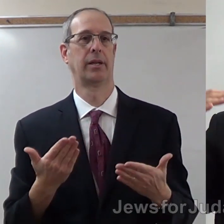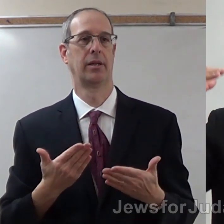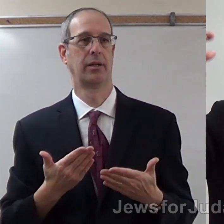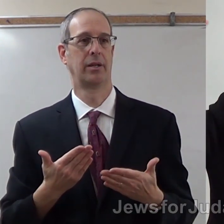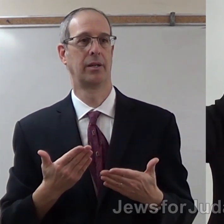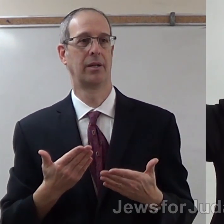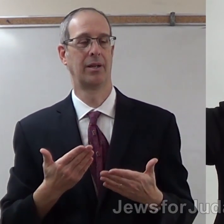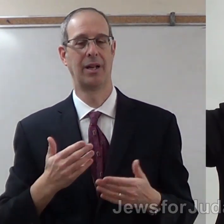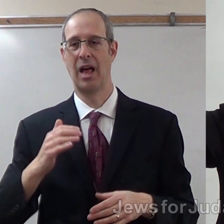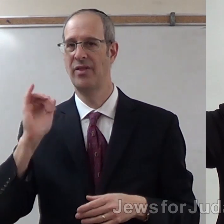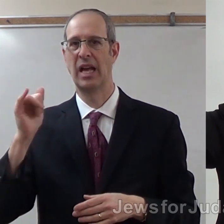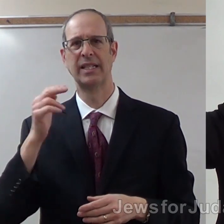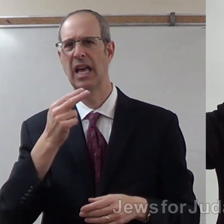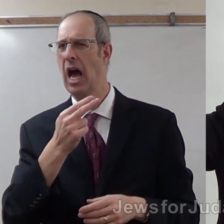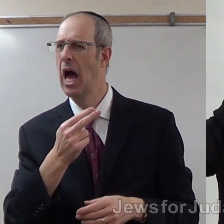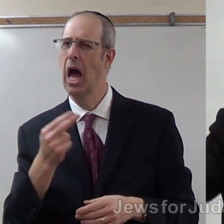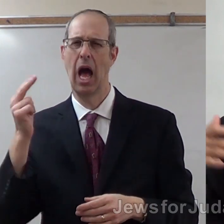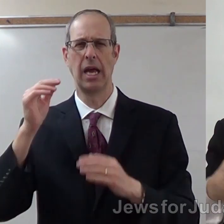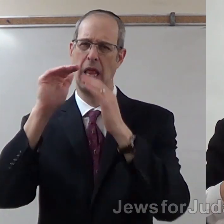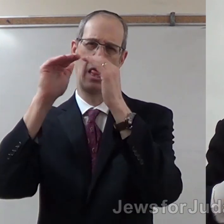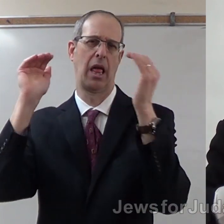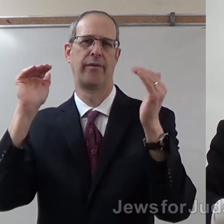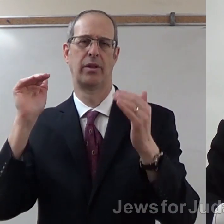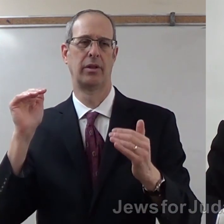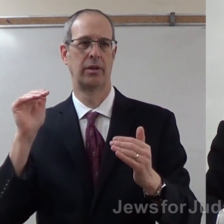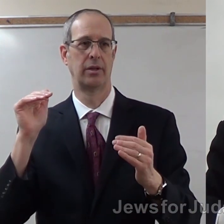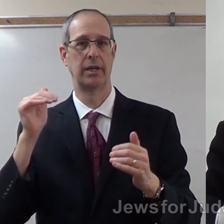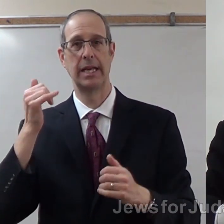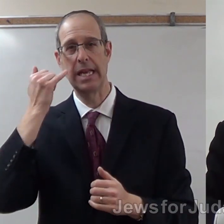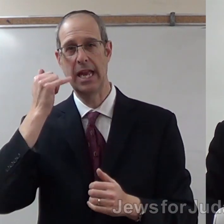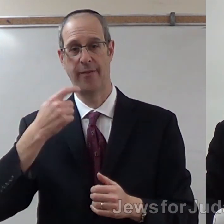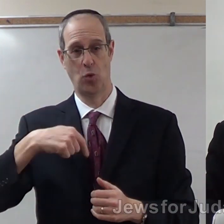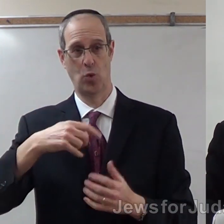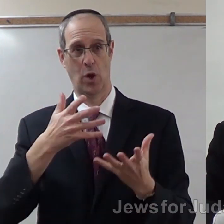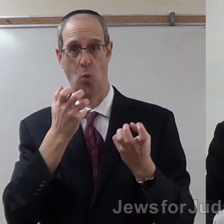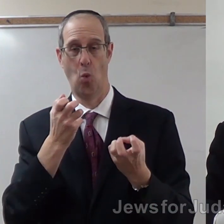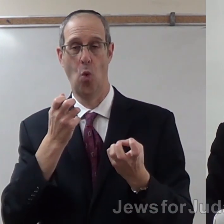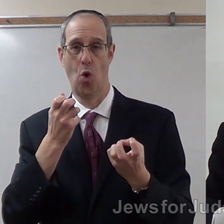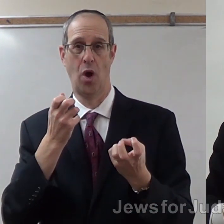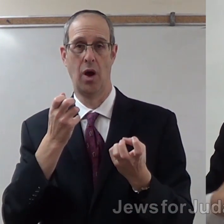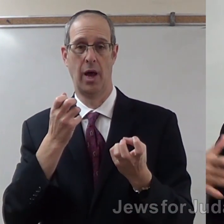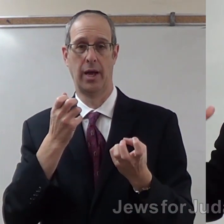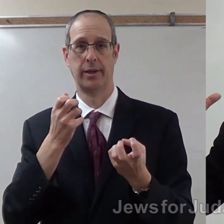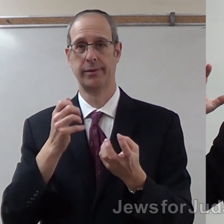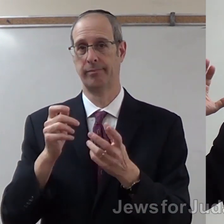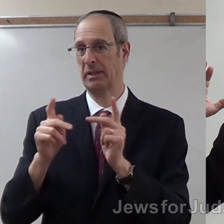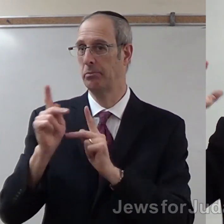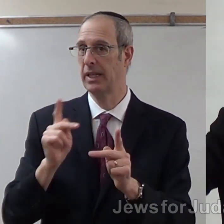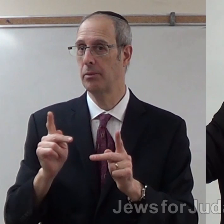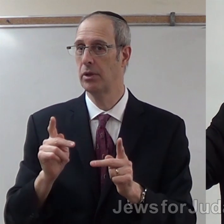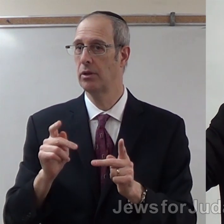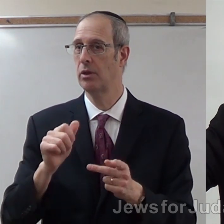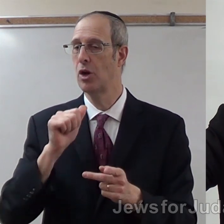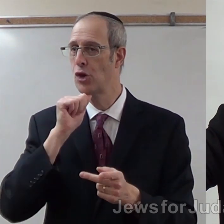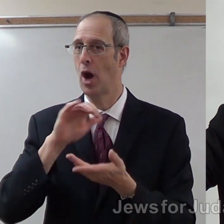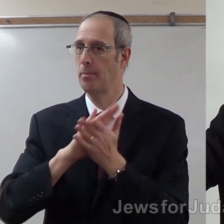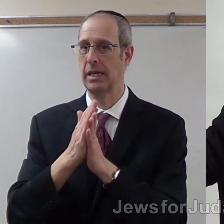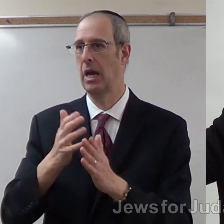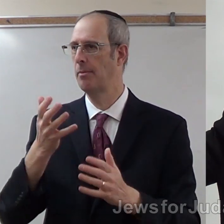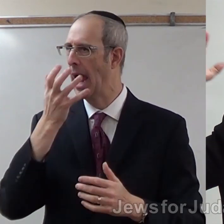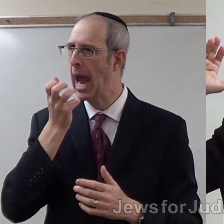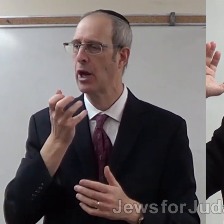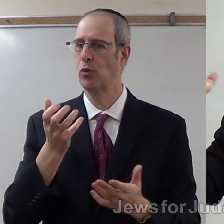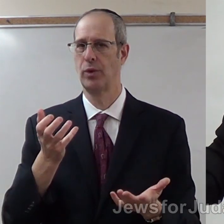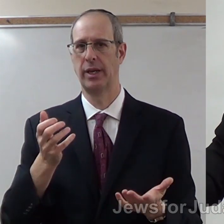This is the highest level. And so if we want to be the kind of people that won't get angry so much